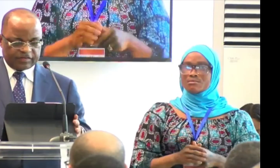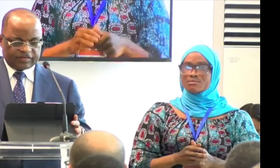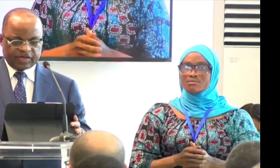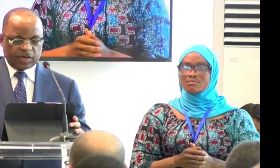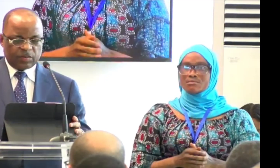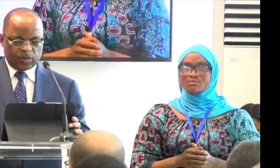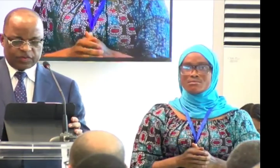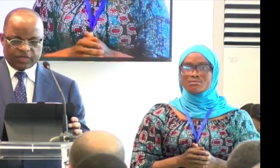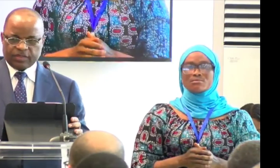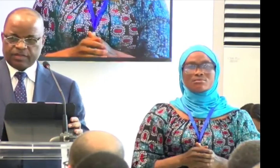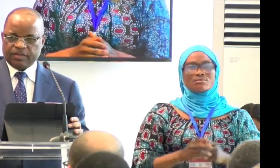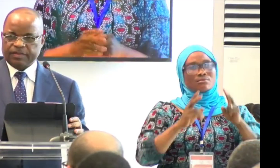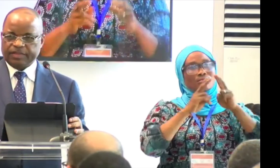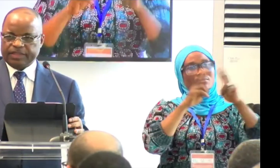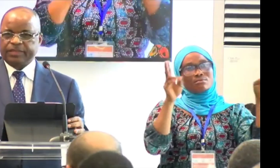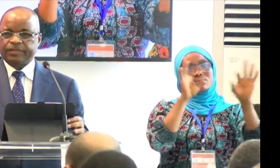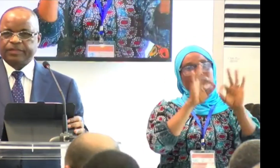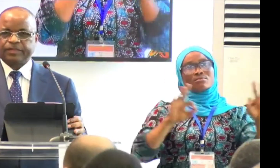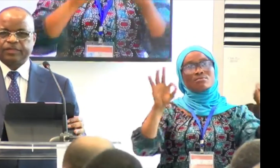It is very important.